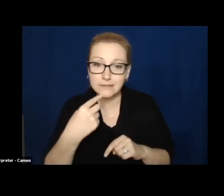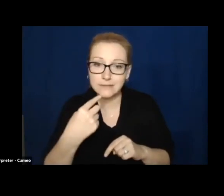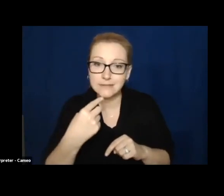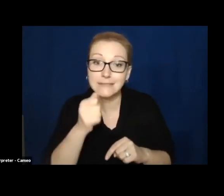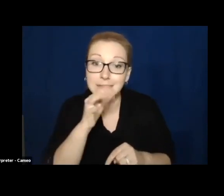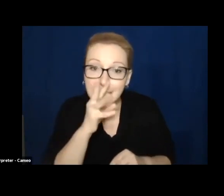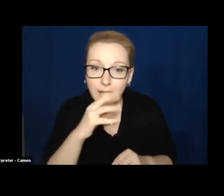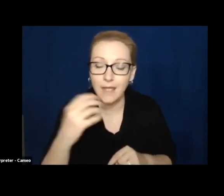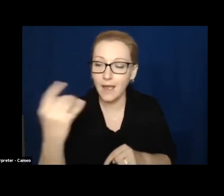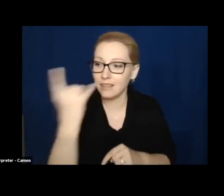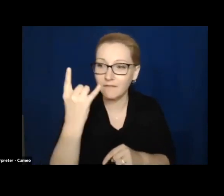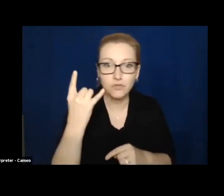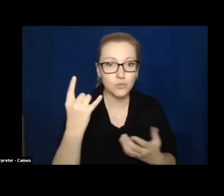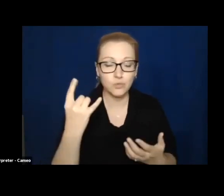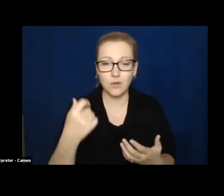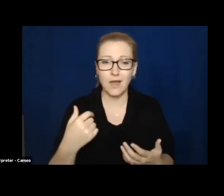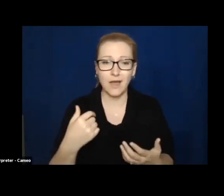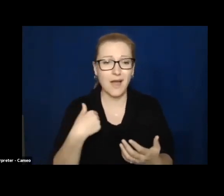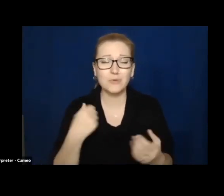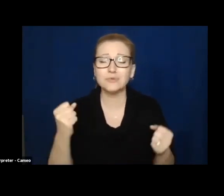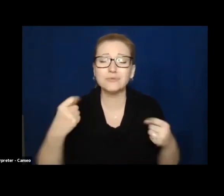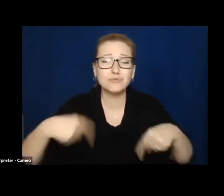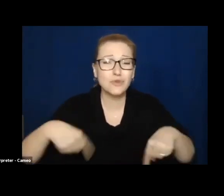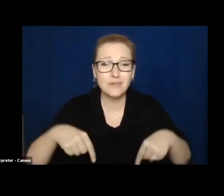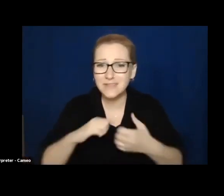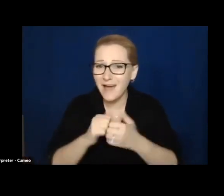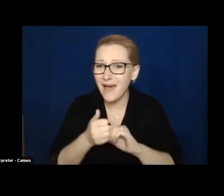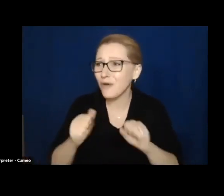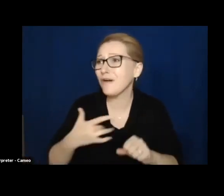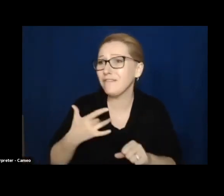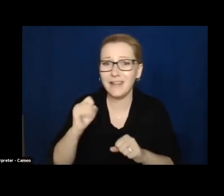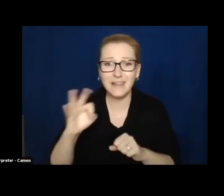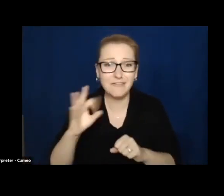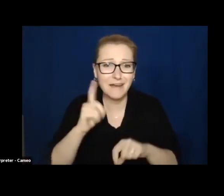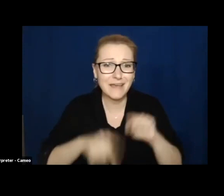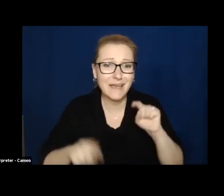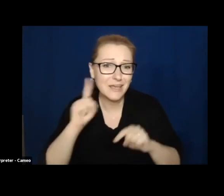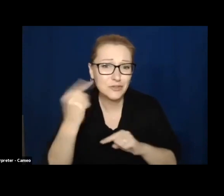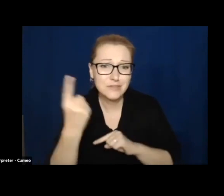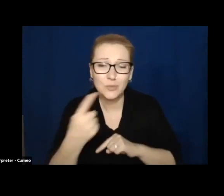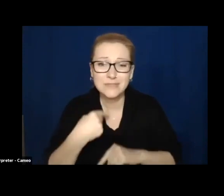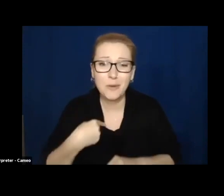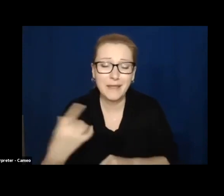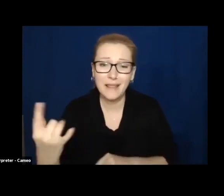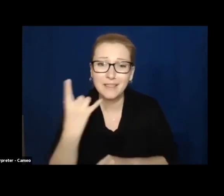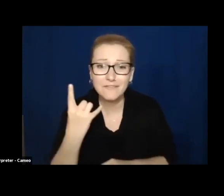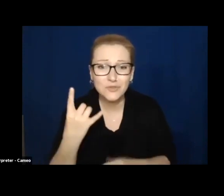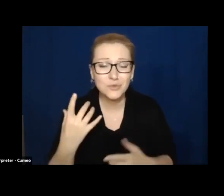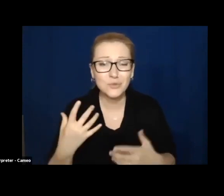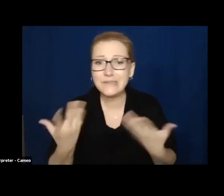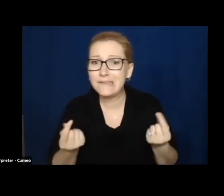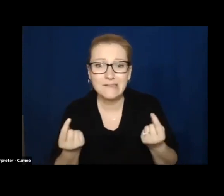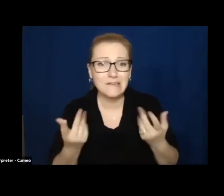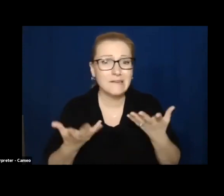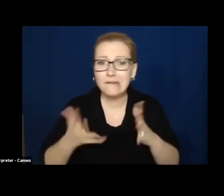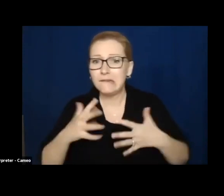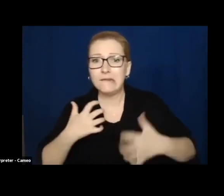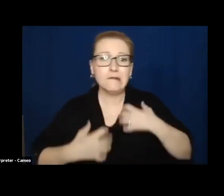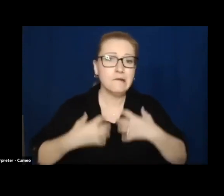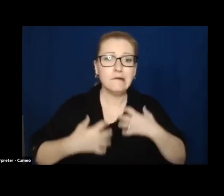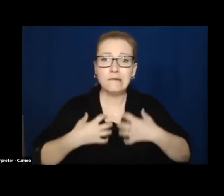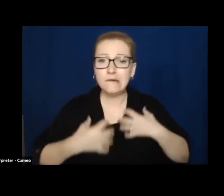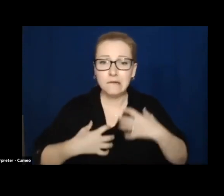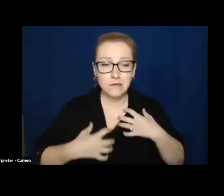I was nervous about those three words. How would I be able to feel what I felt when someone said that to me? I was